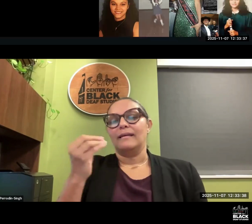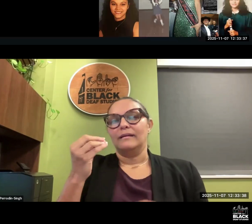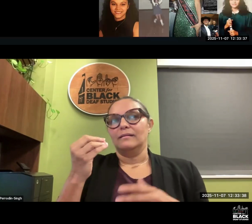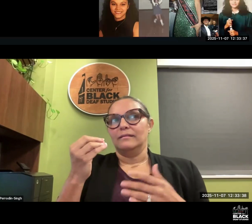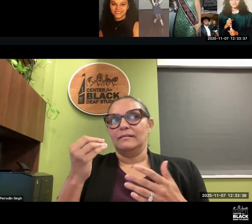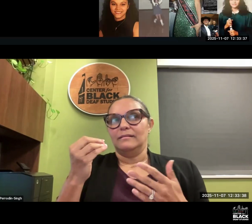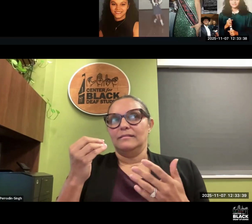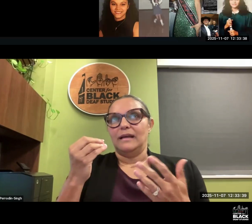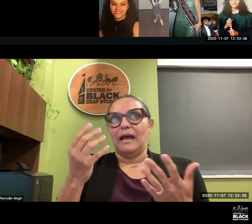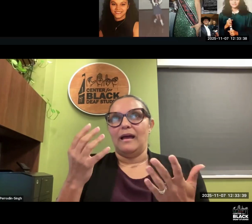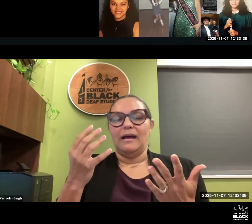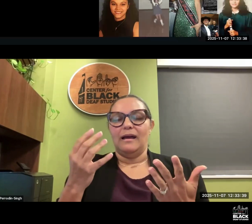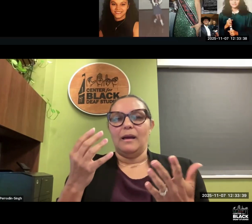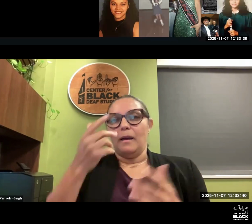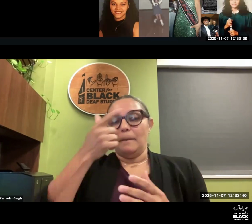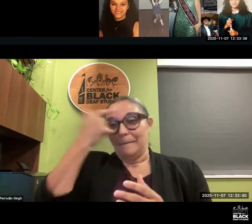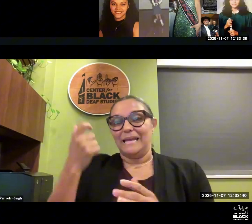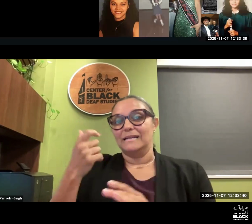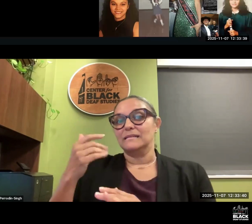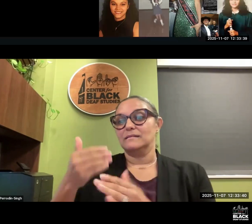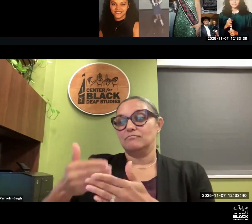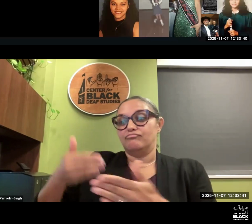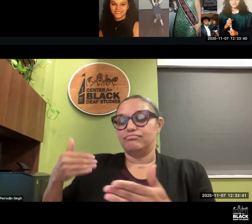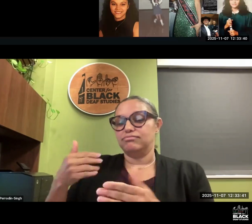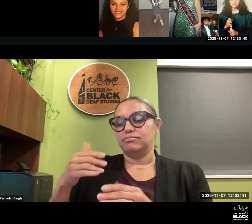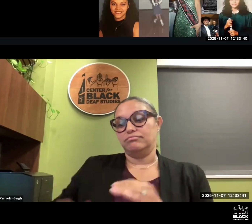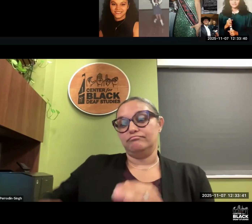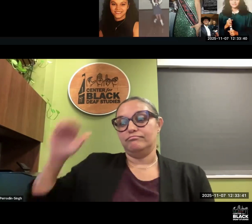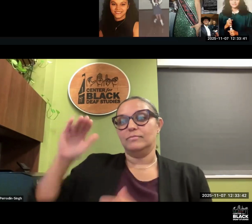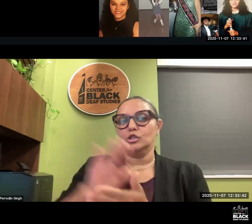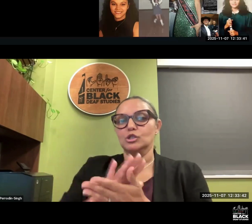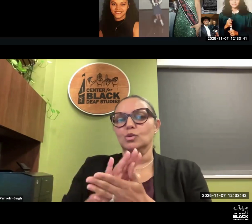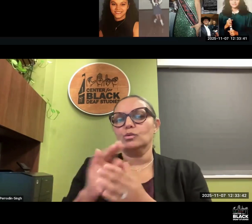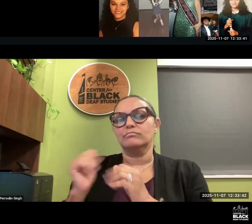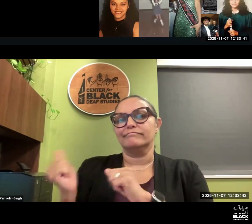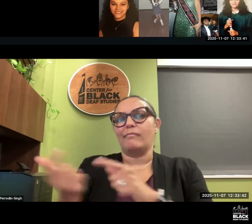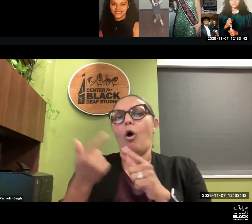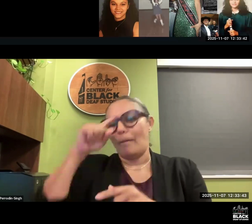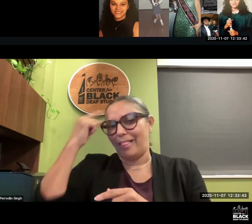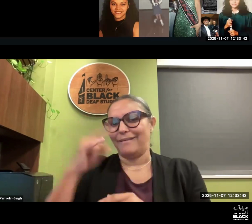I had in the deaf school.